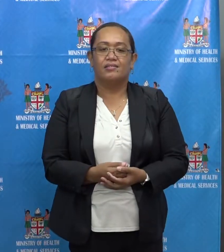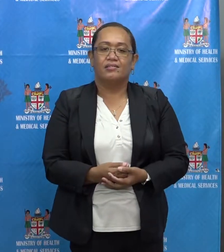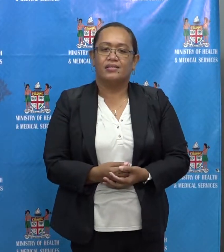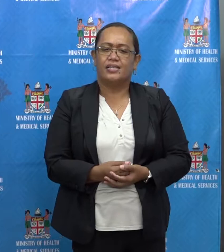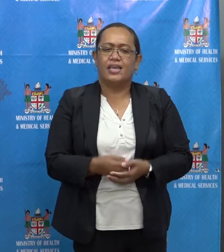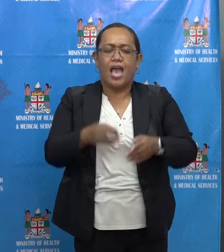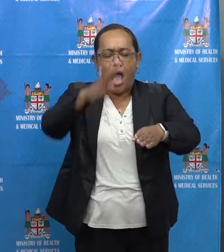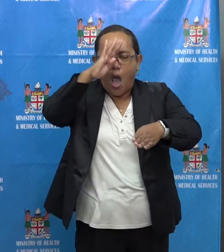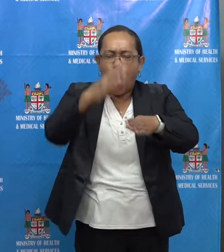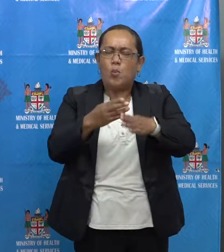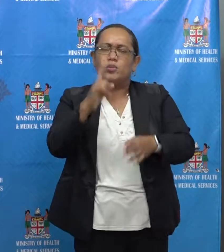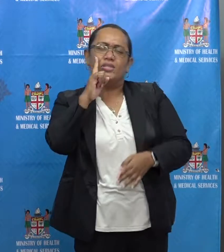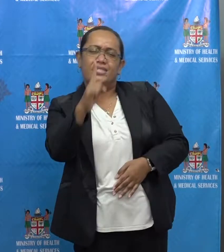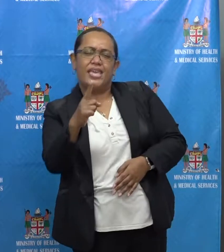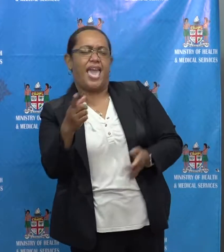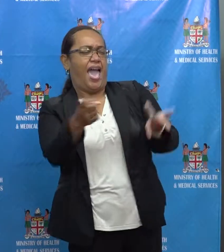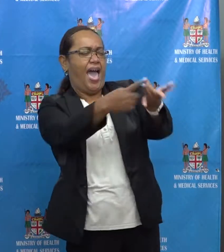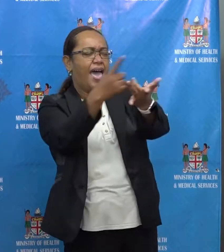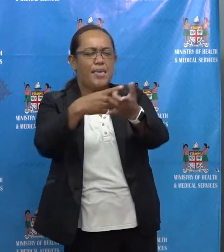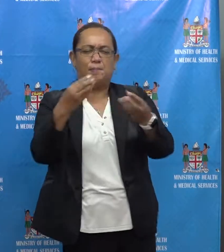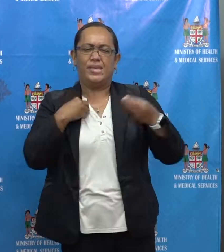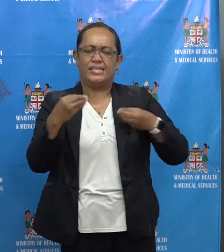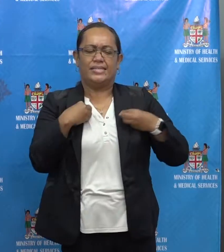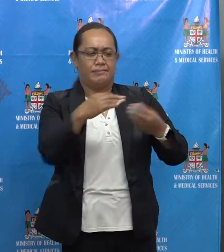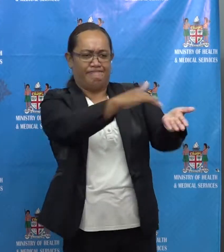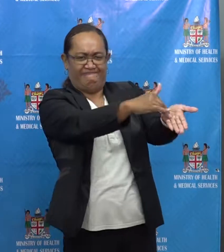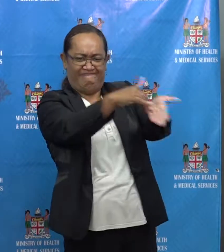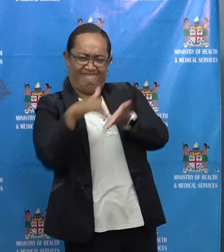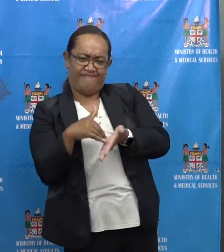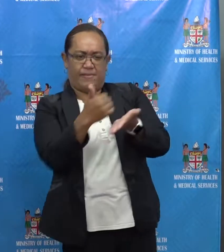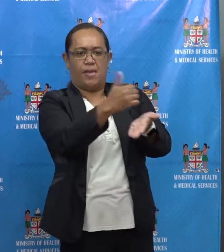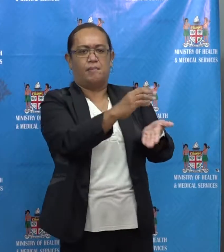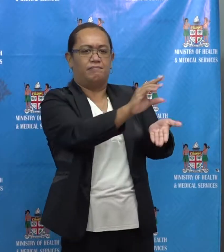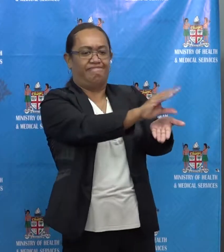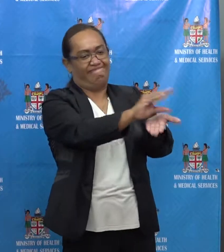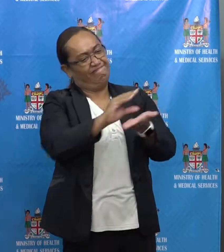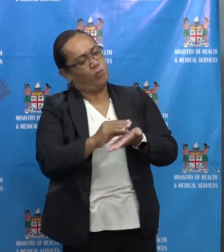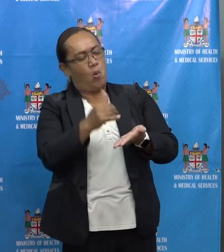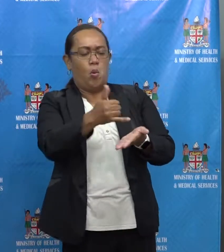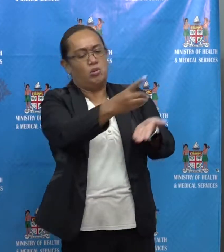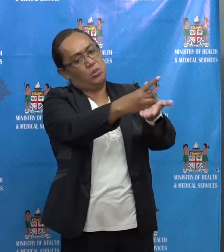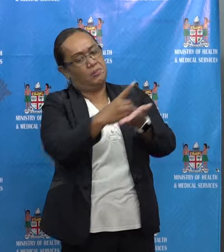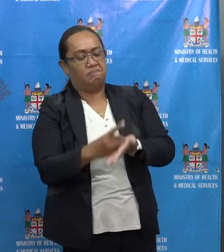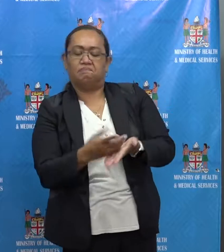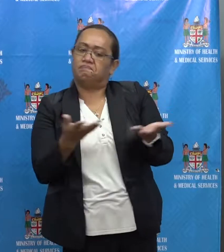I hope to see other business organizations set up do the same also.